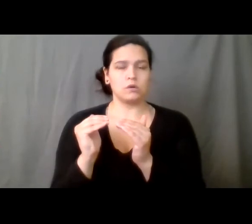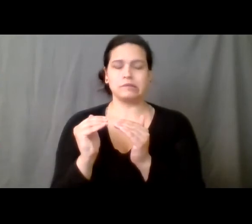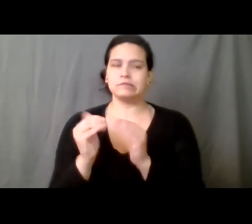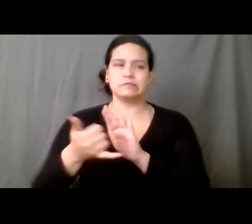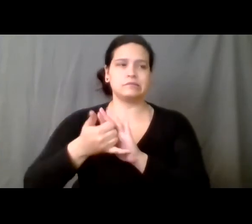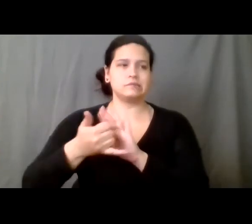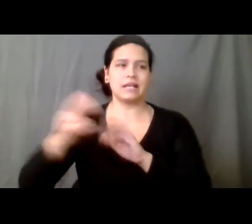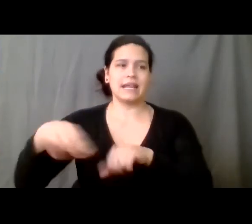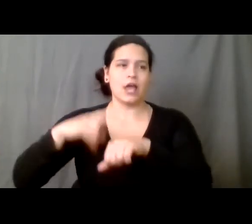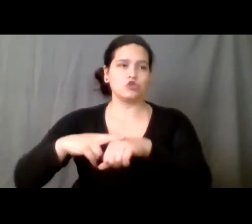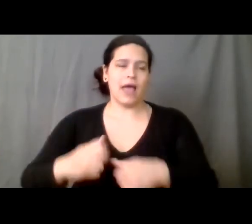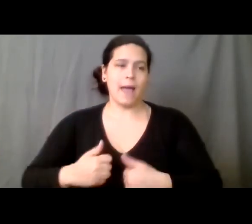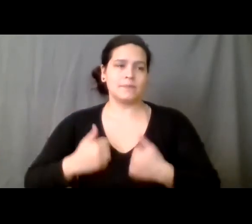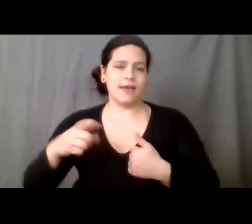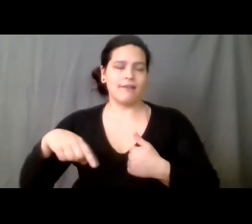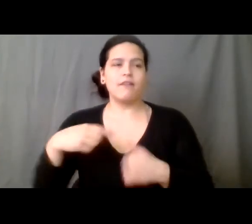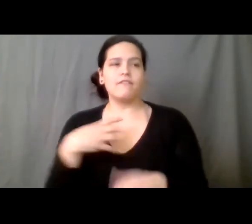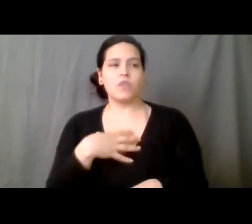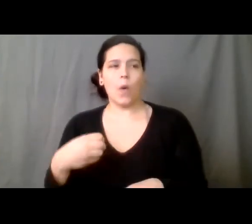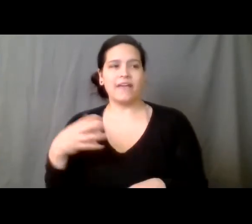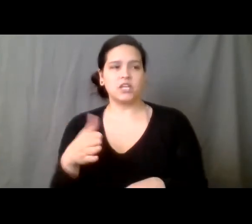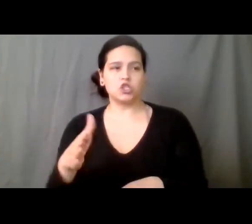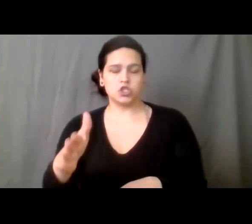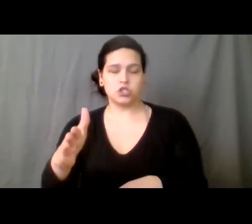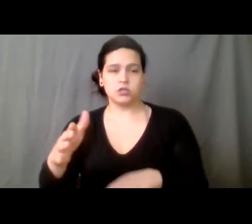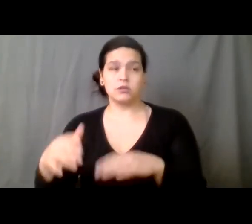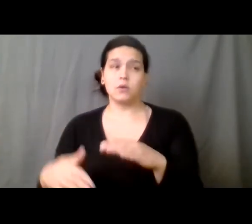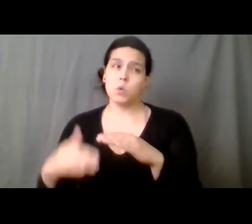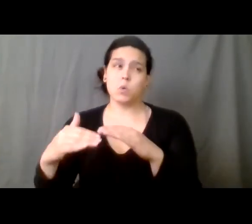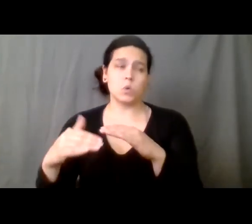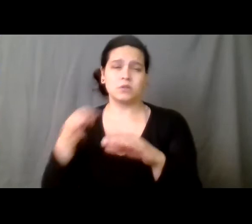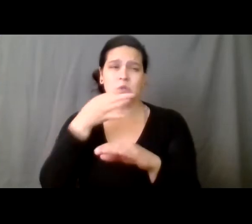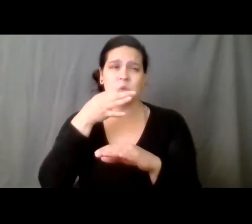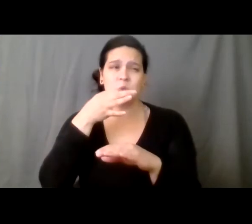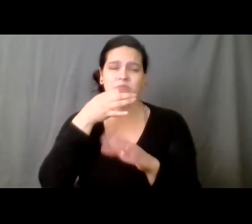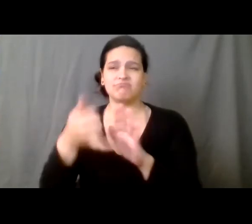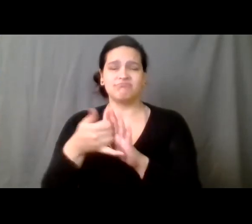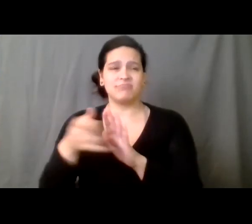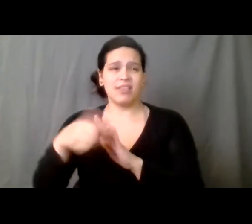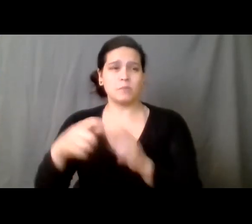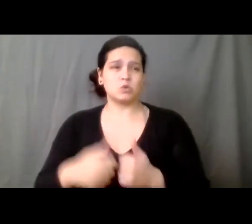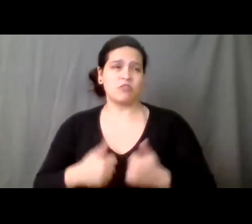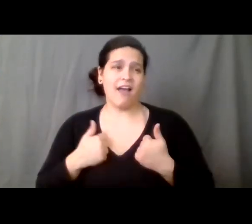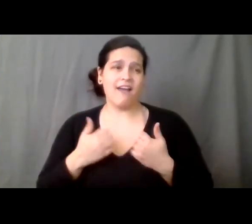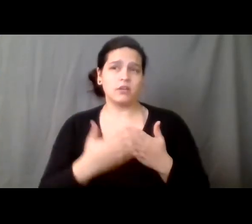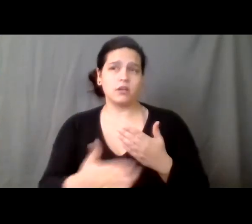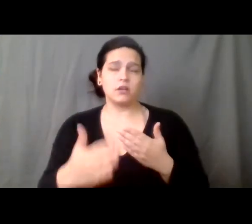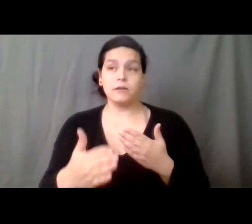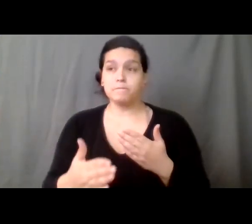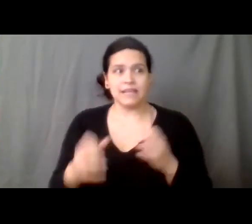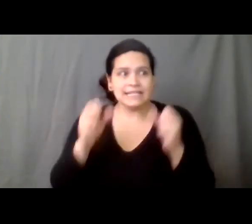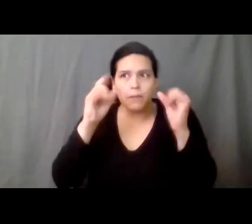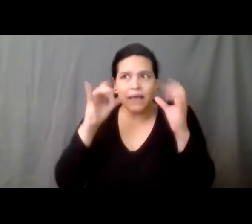the whitefish. It's a primary fish that we catch here in the Great Lakes. It's a wonderful eating fish.